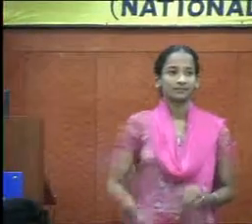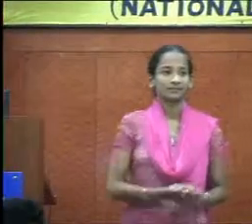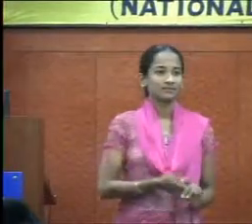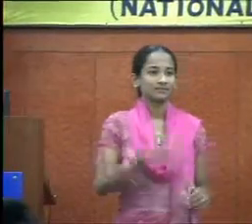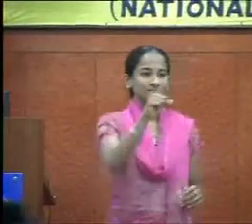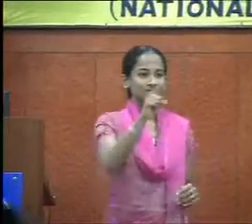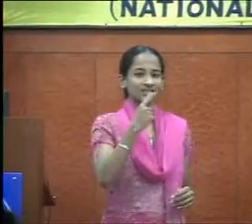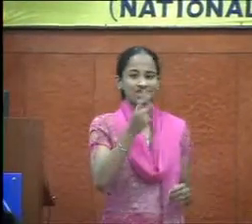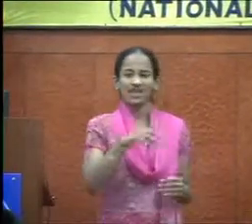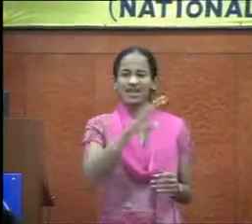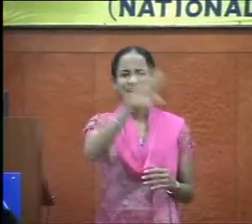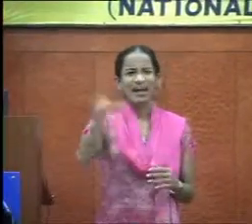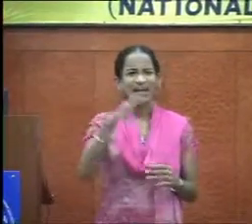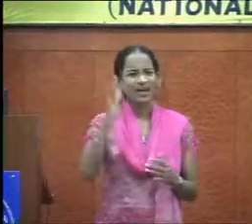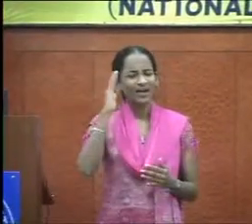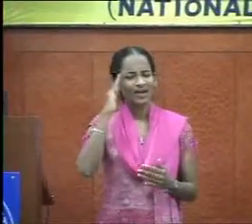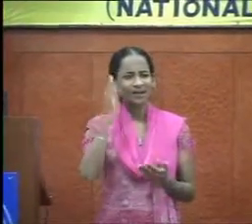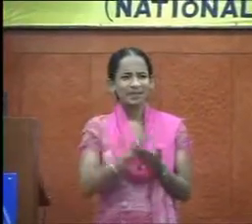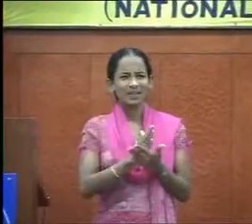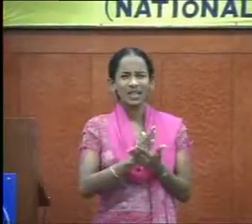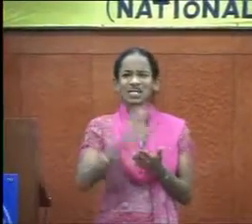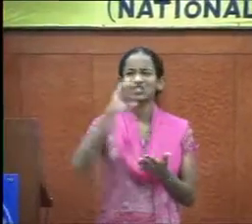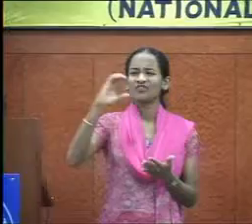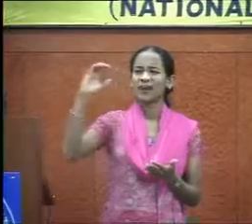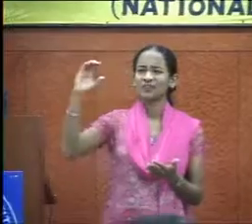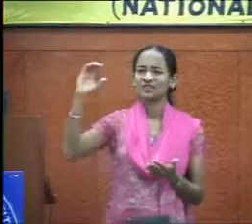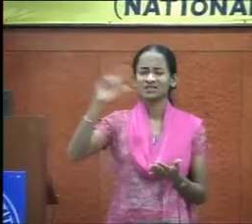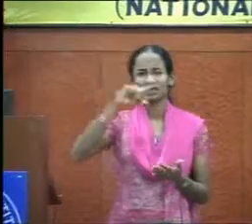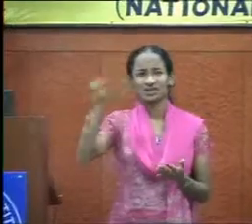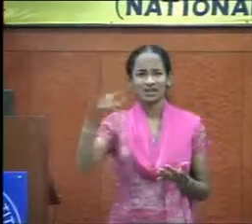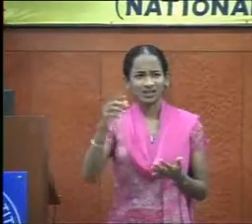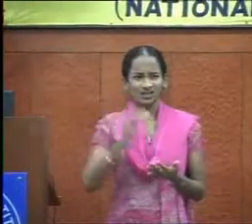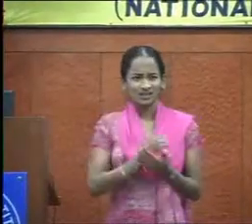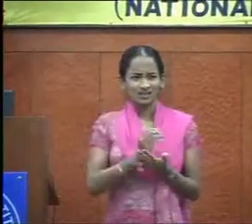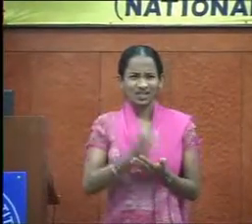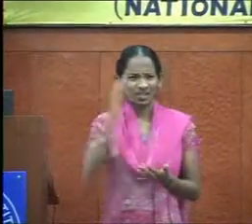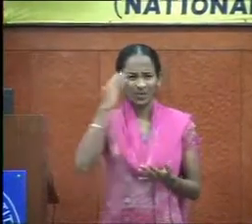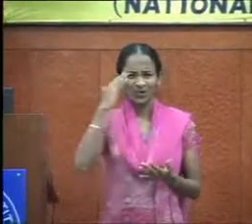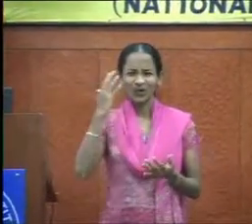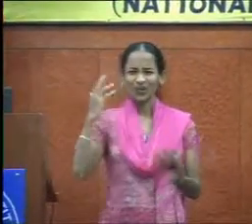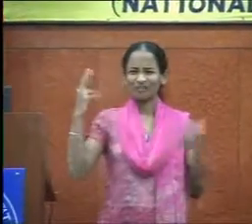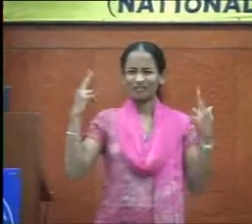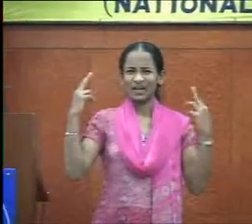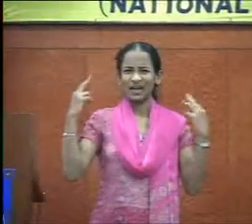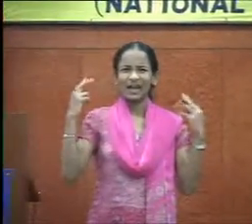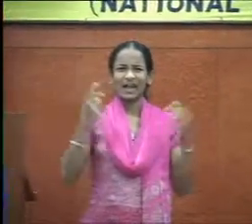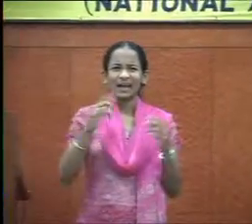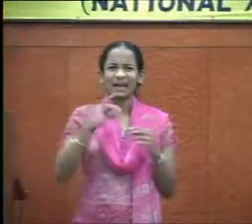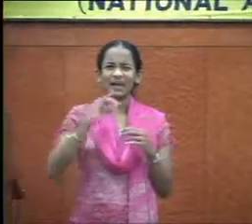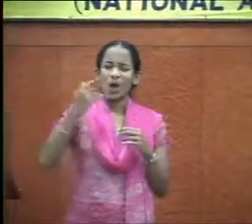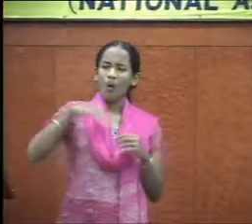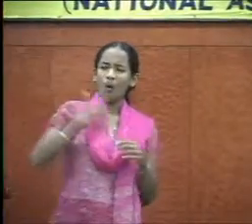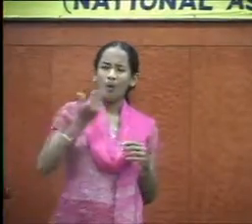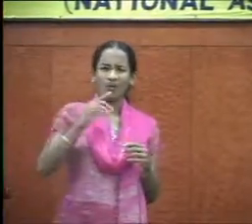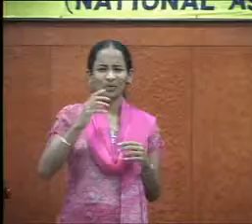Ma'am, I believe that many of the state commissioner for disabilities are not having the independent charge of